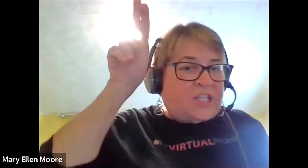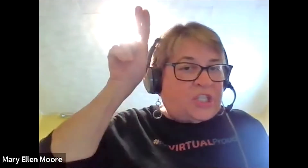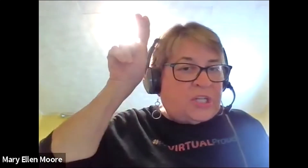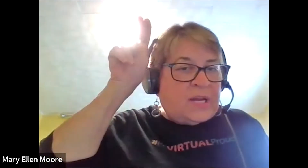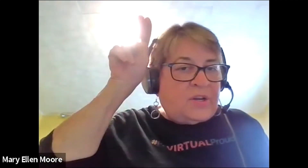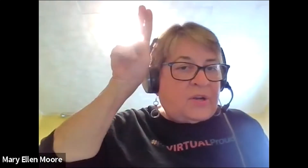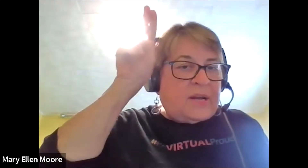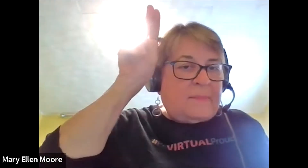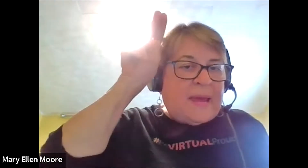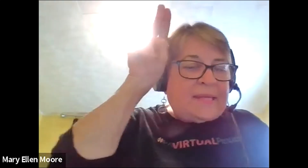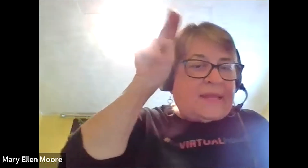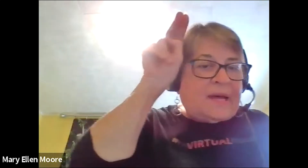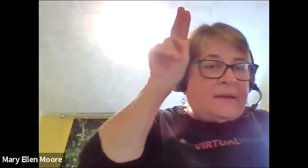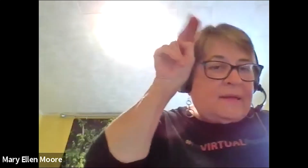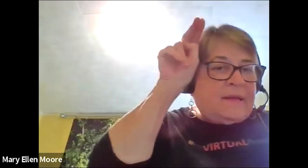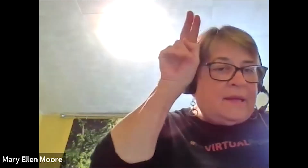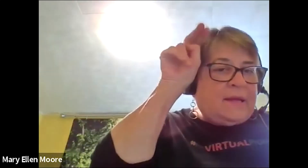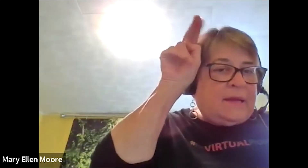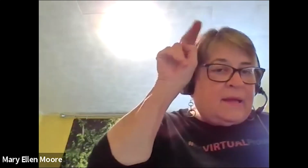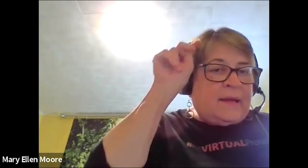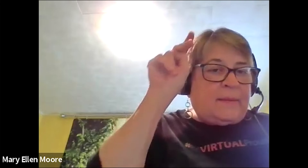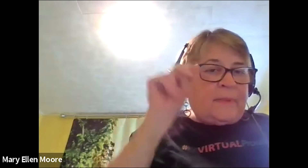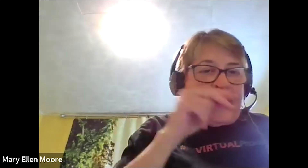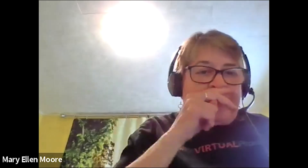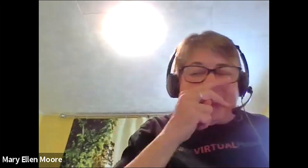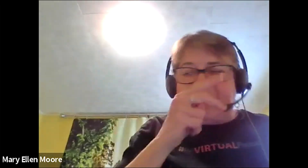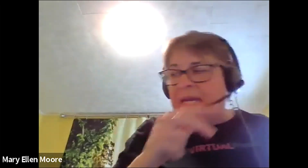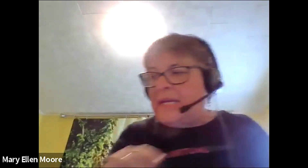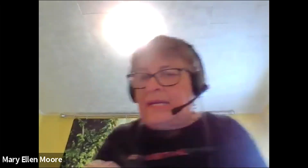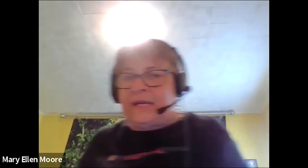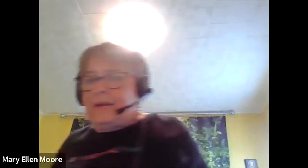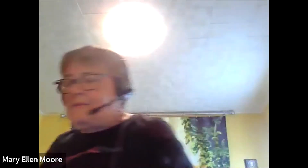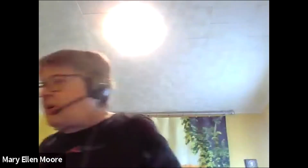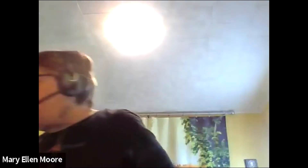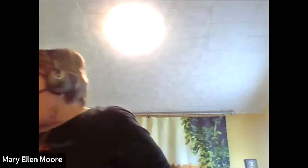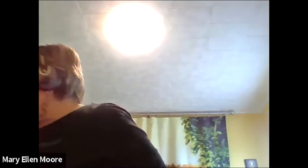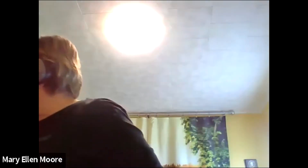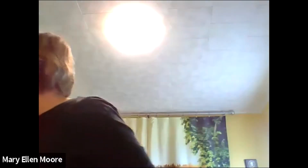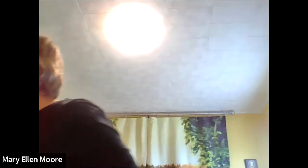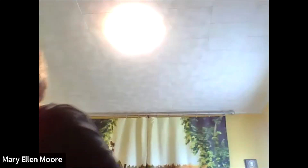H, and you're going to make the I'm just thinking if